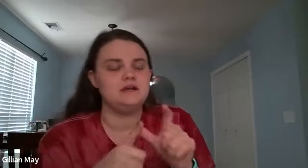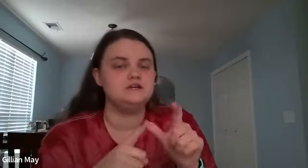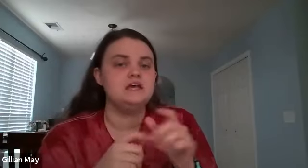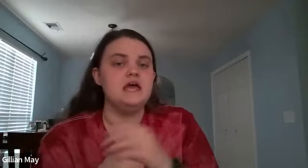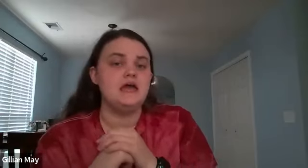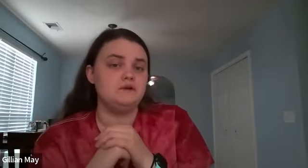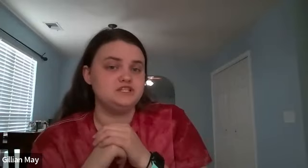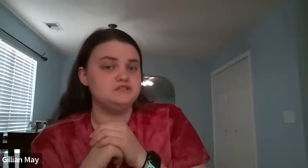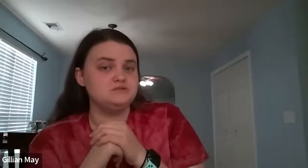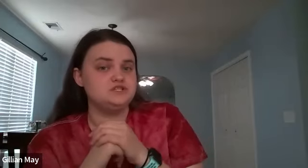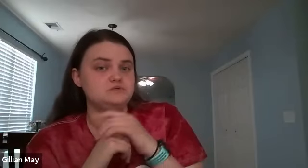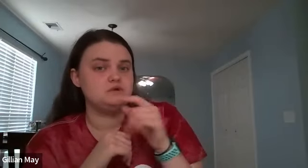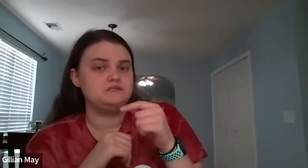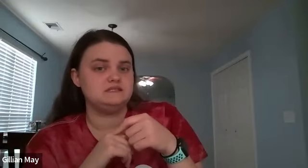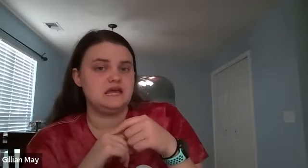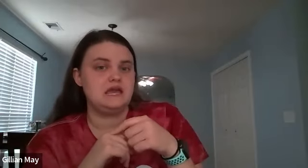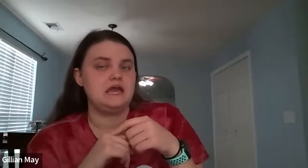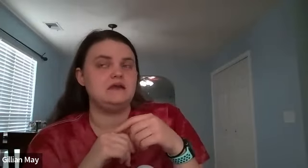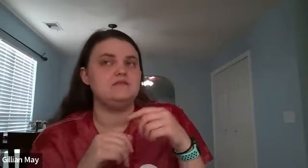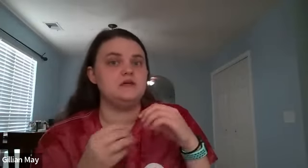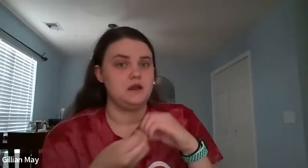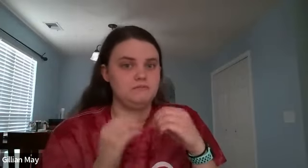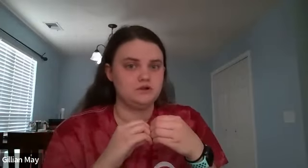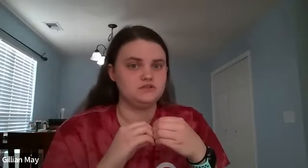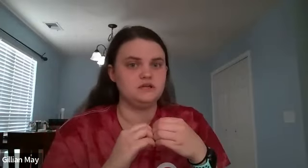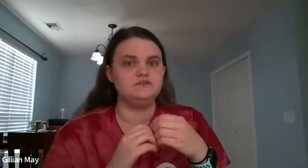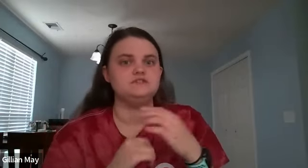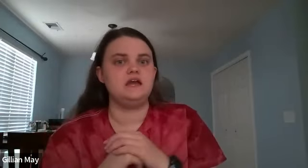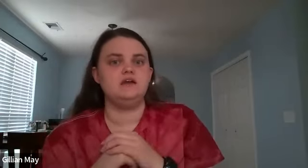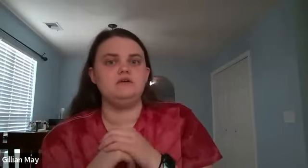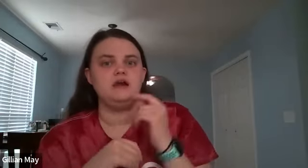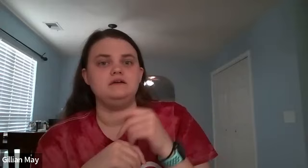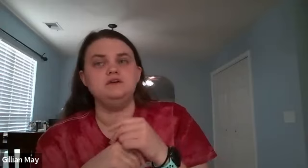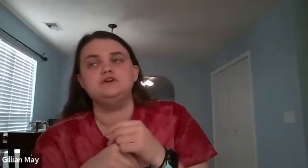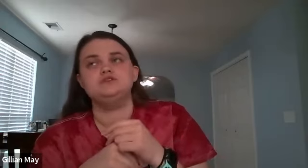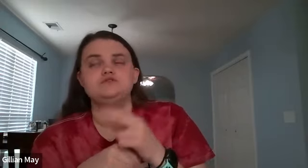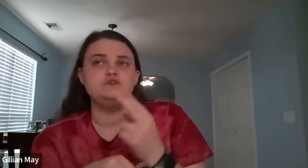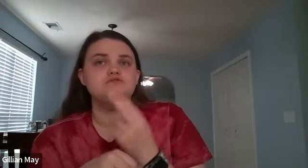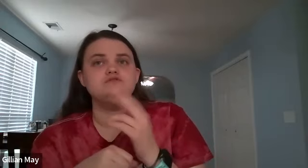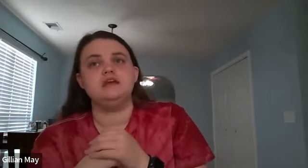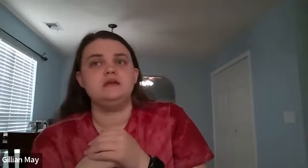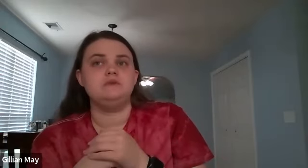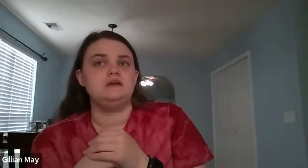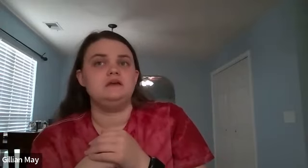letters. And what you would do is you would say the number. So like if you're saying, okay, so the username